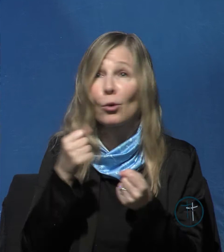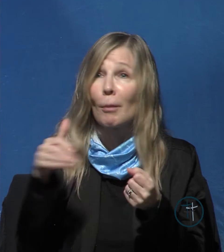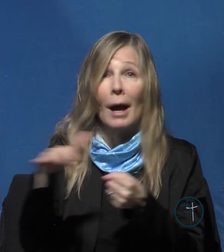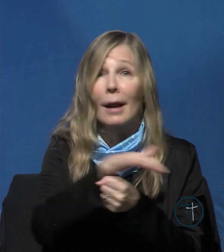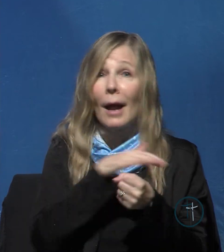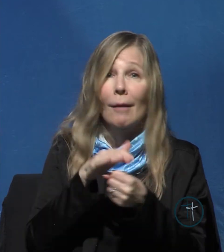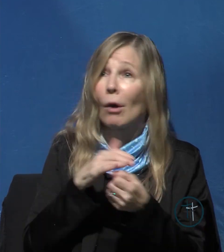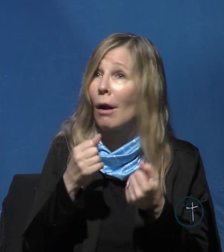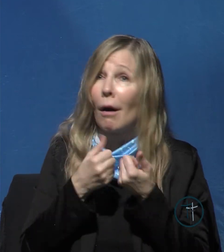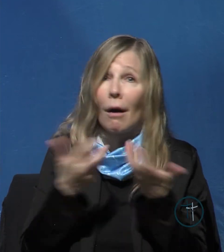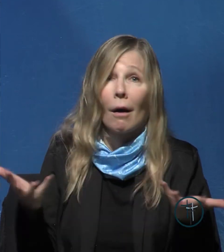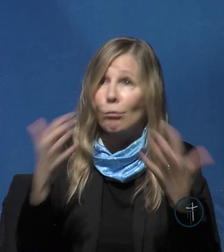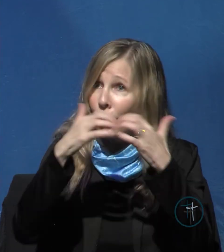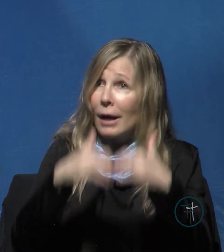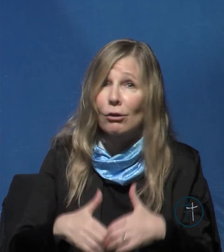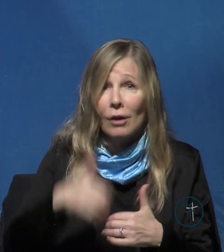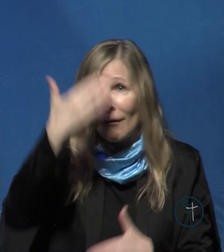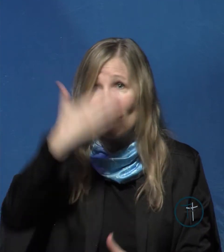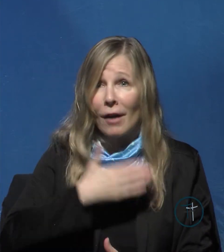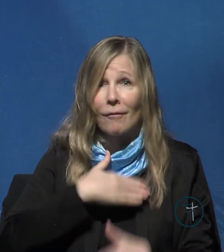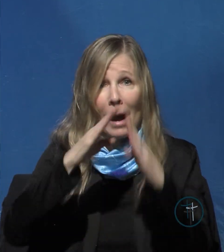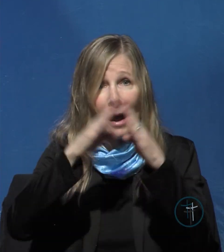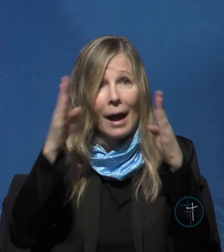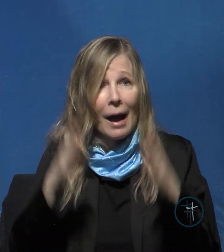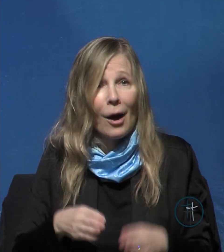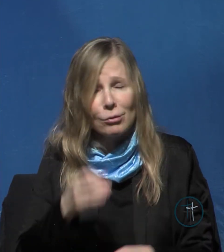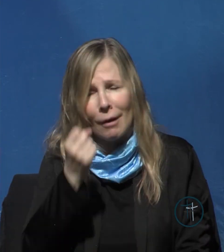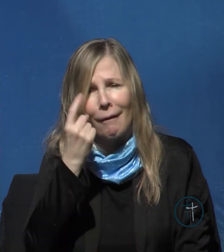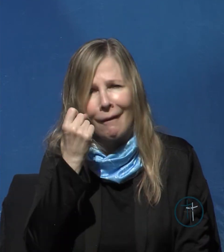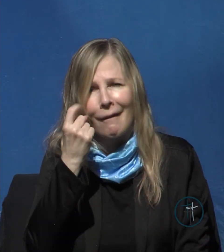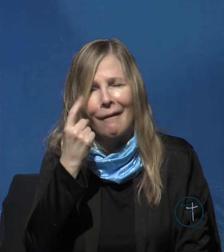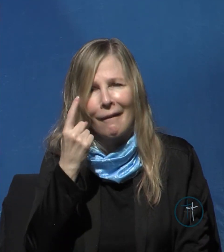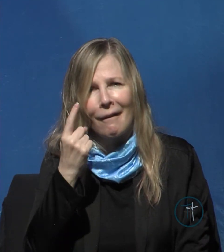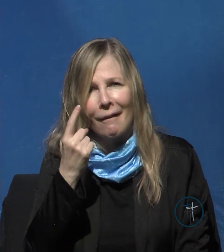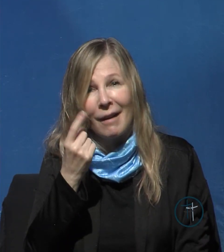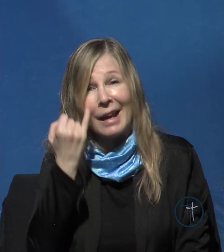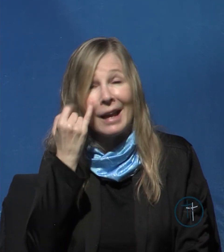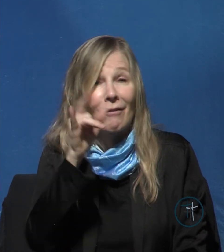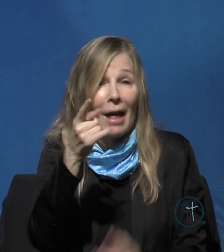long journey and break down in front of my house. Certainly, if that happened, you could help them.